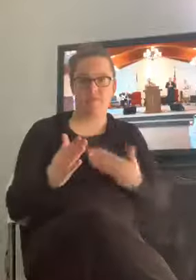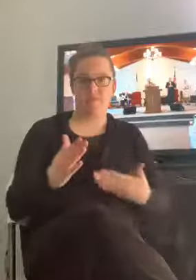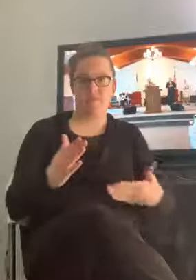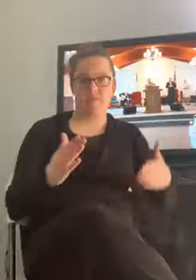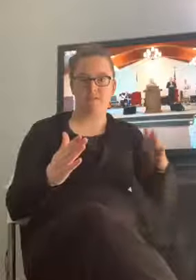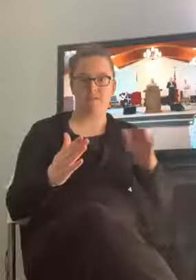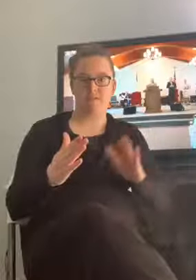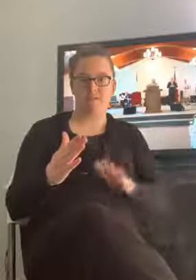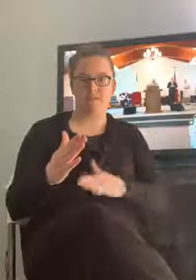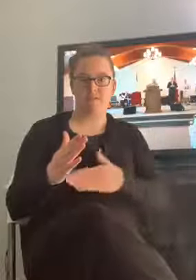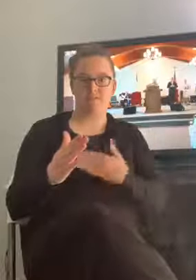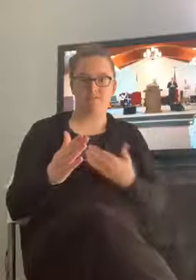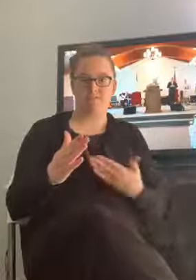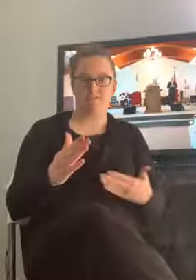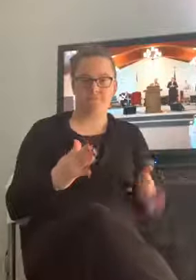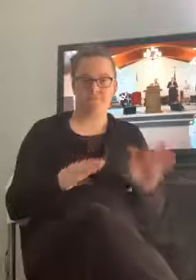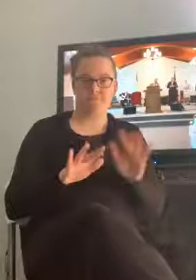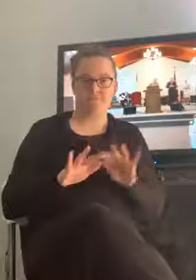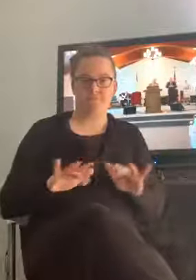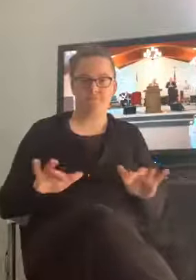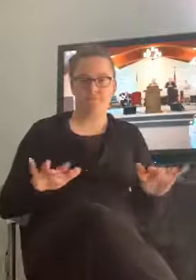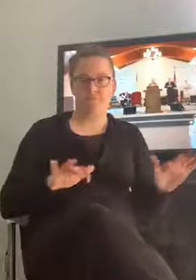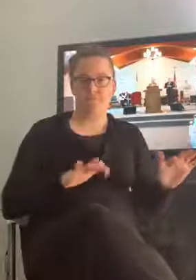wherever you are this